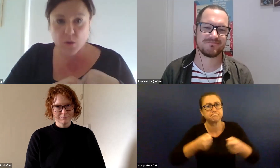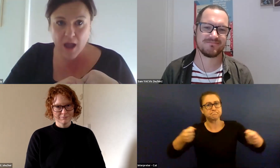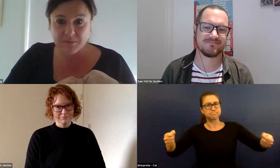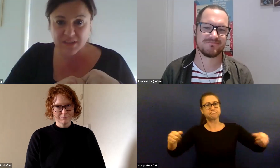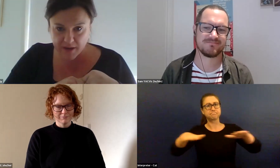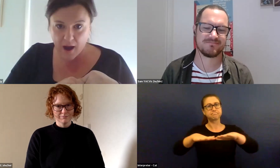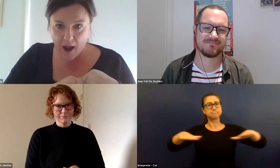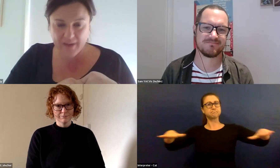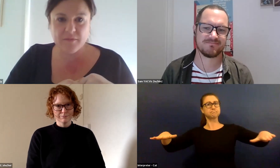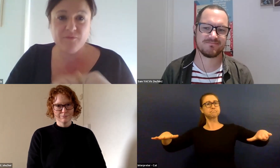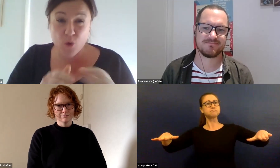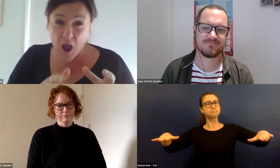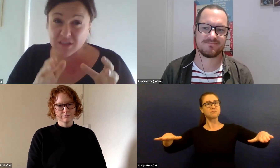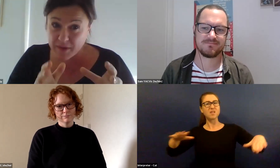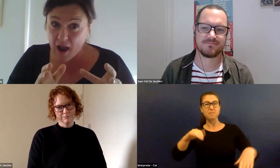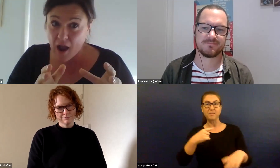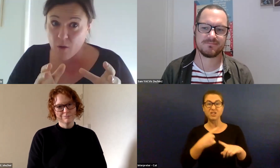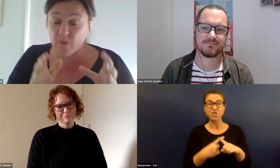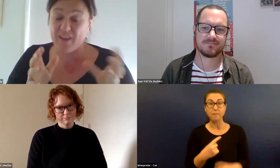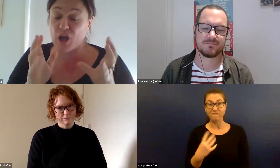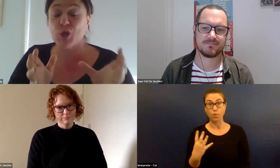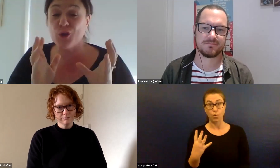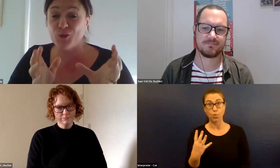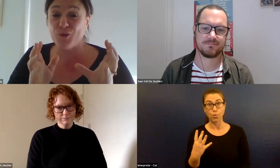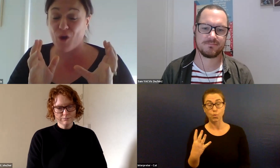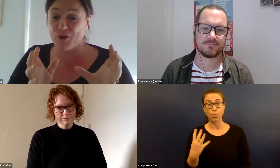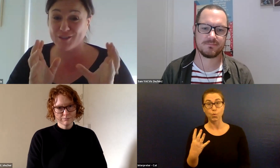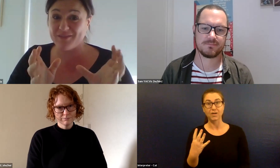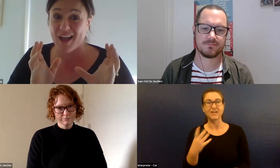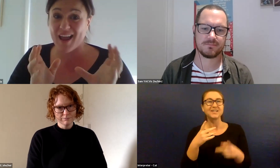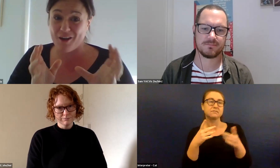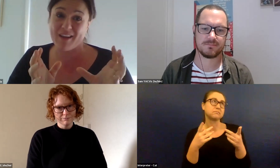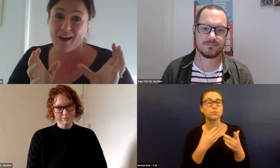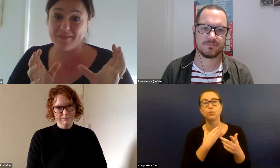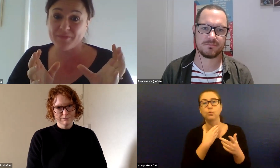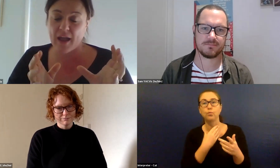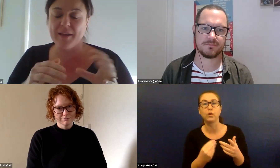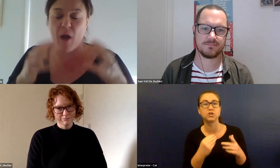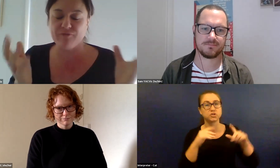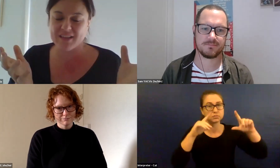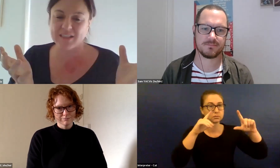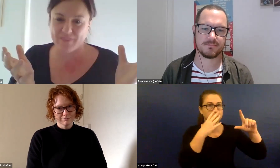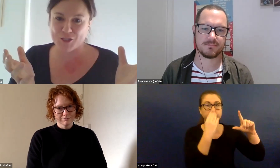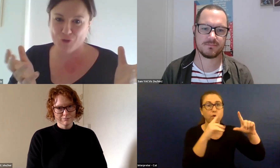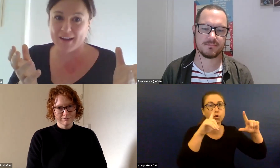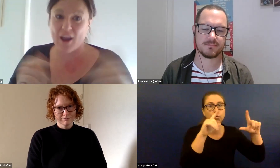So maybe 4 times it's bigger, and 4 times it's bigger. If I show you photos of that area, and in my